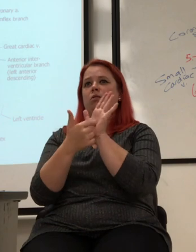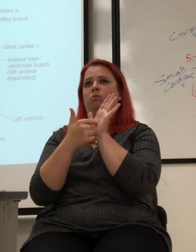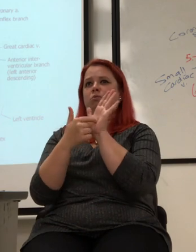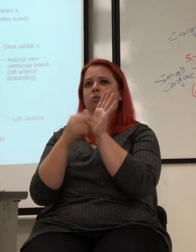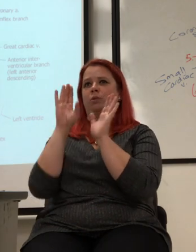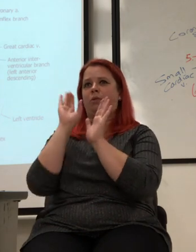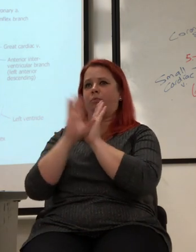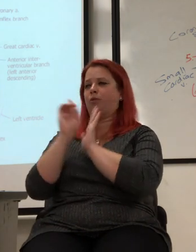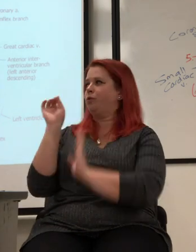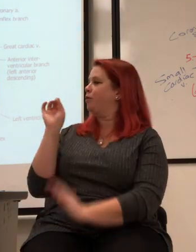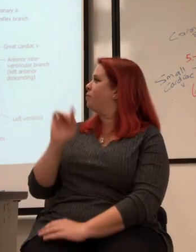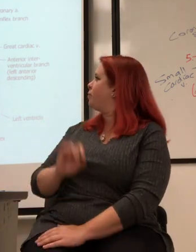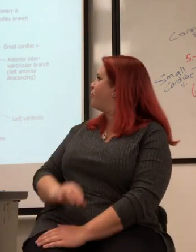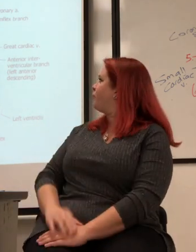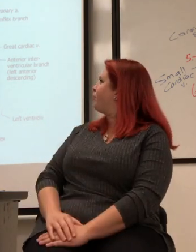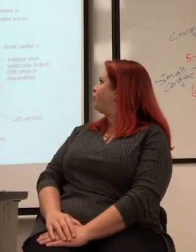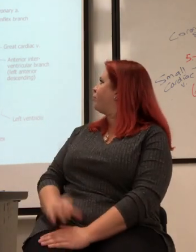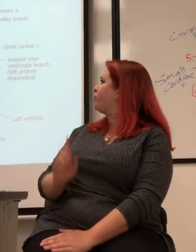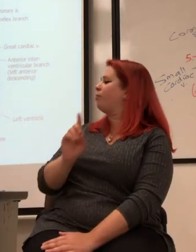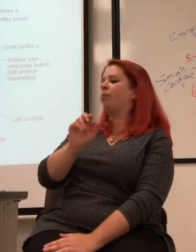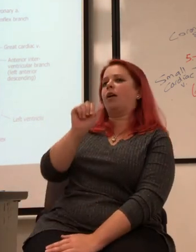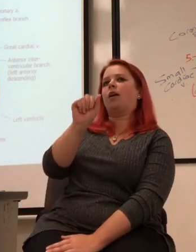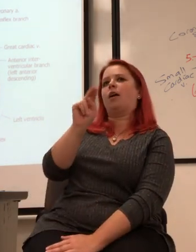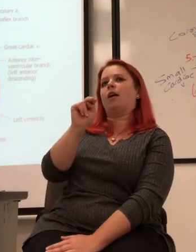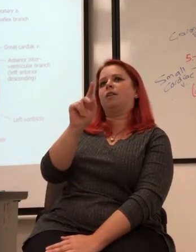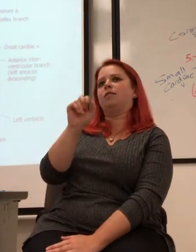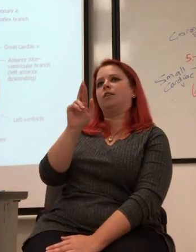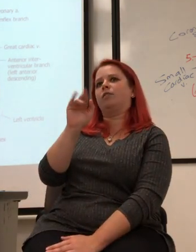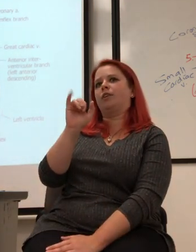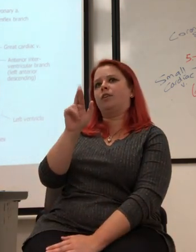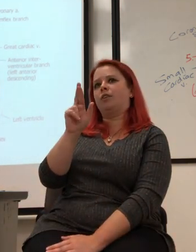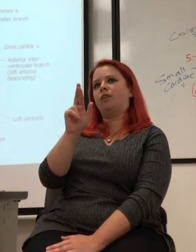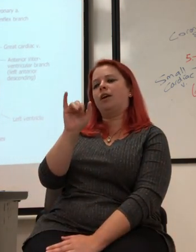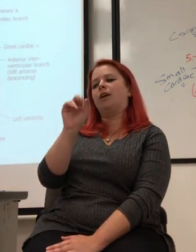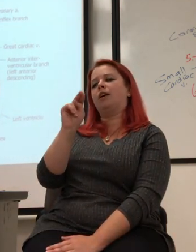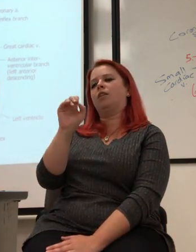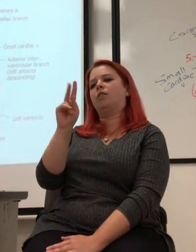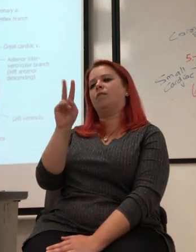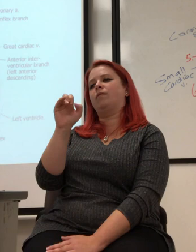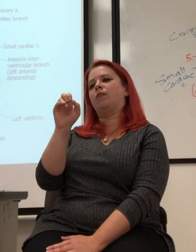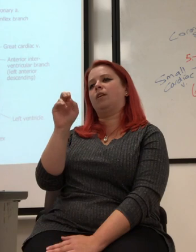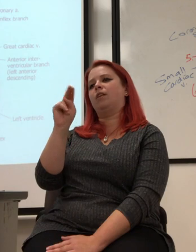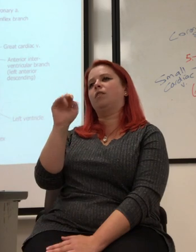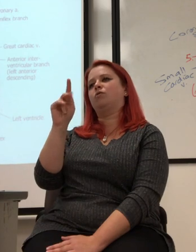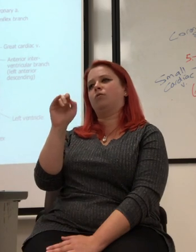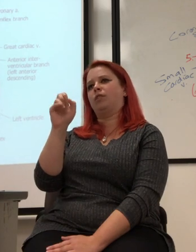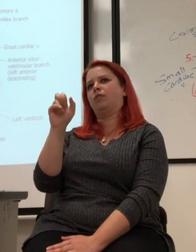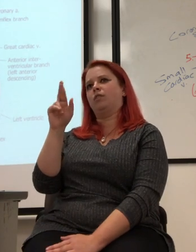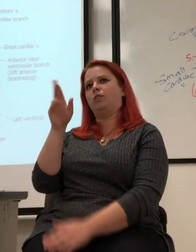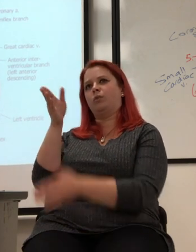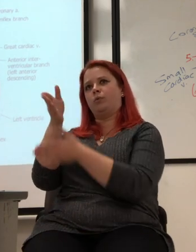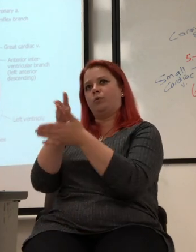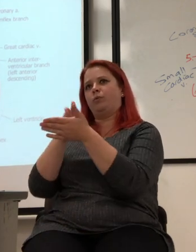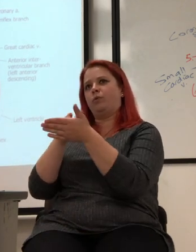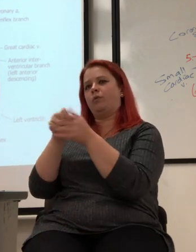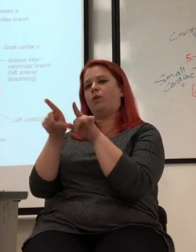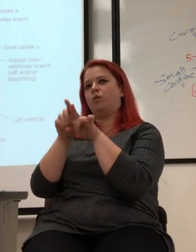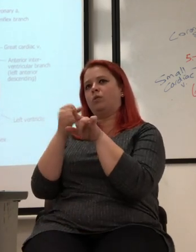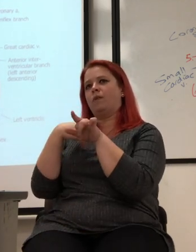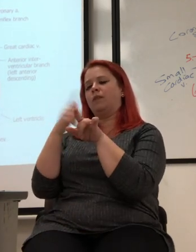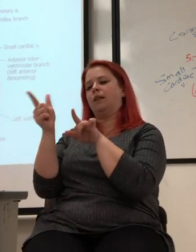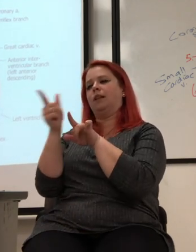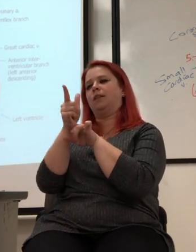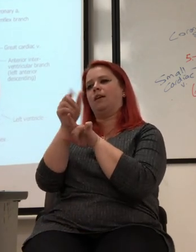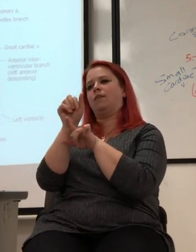pictures, here is the anterior interventricular sulcus or groove, and you have the left anterior descending